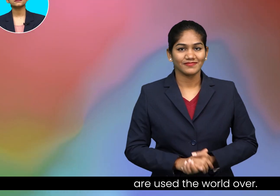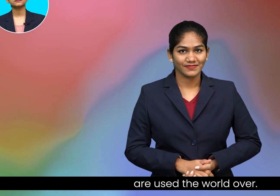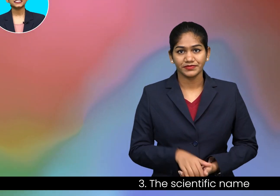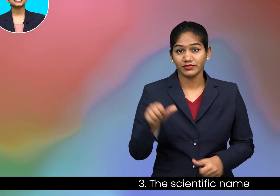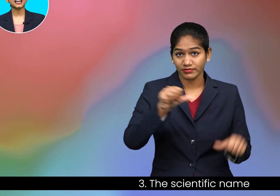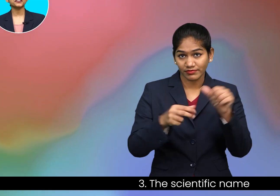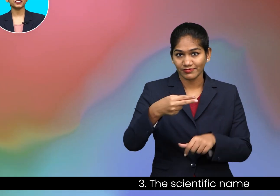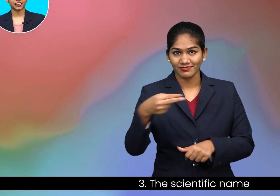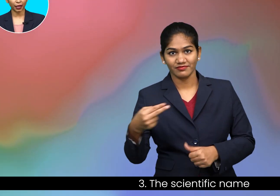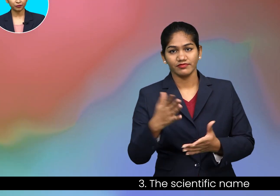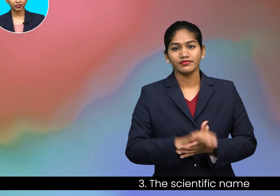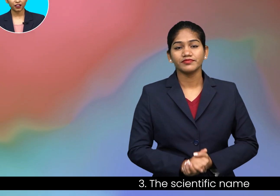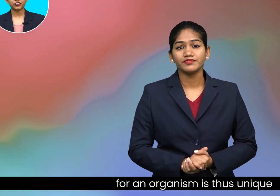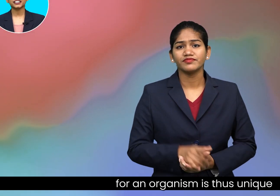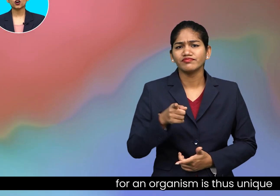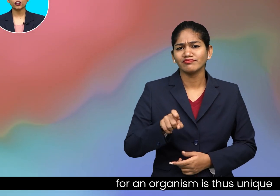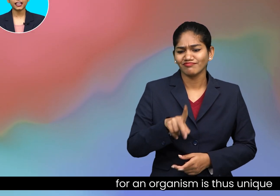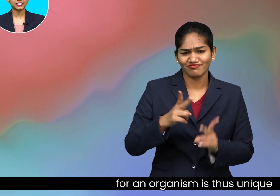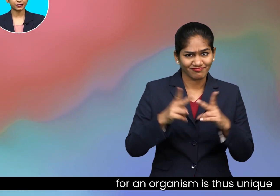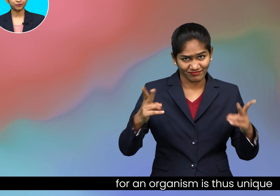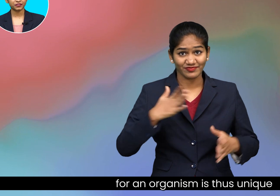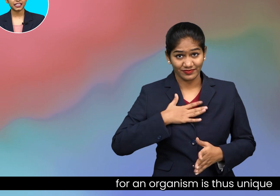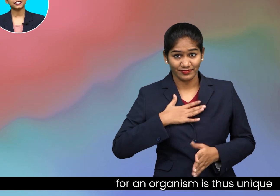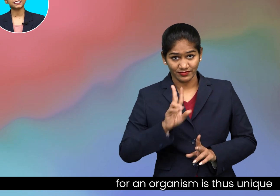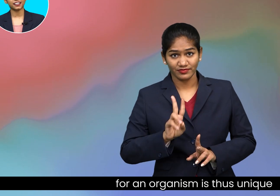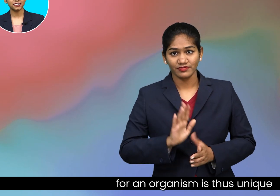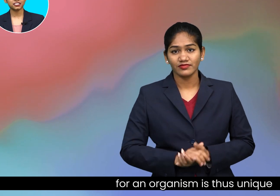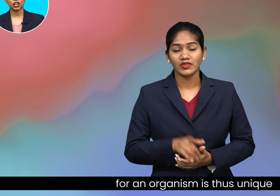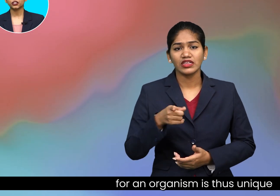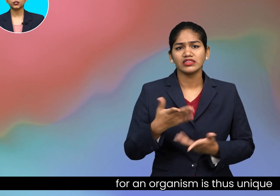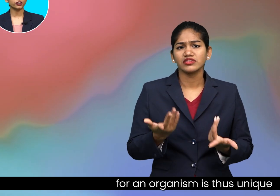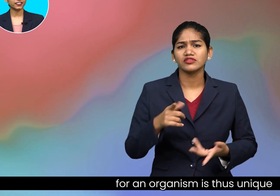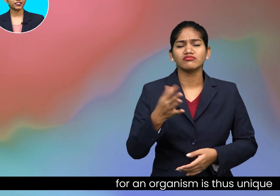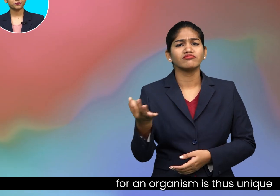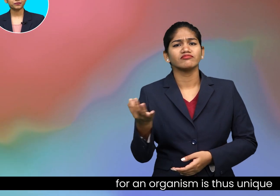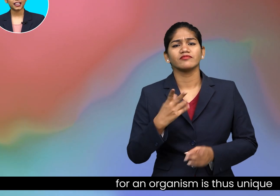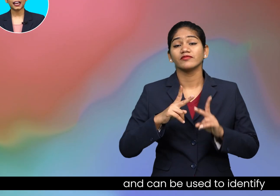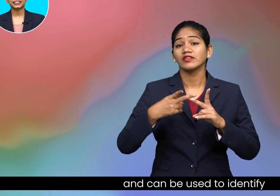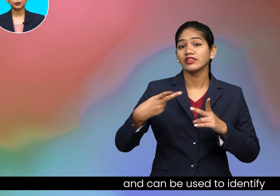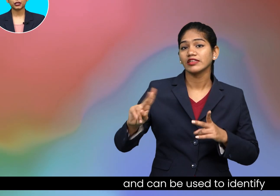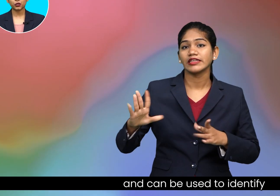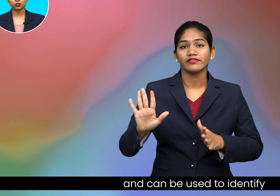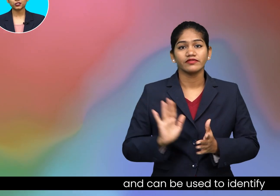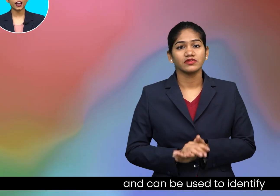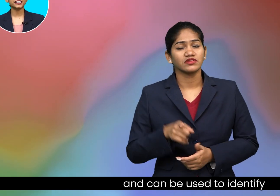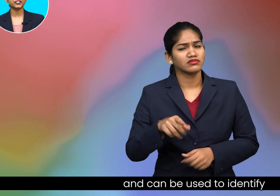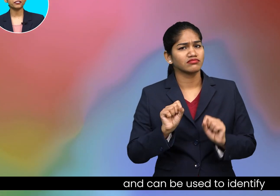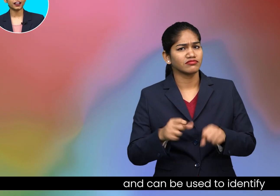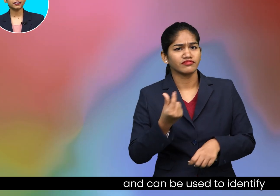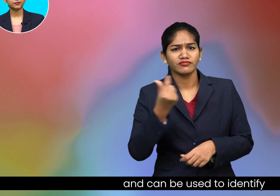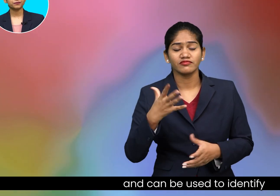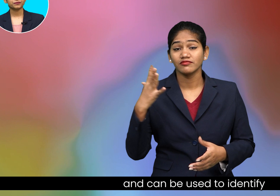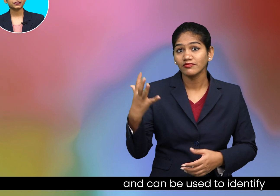The scientific name for an organism is thus unique and can be used to